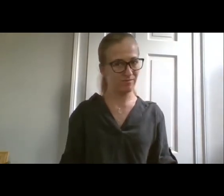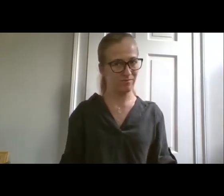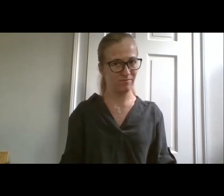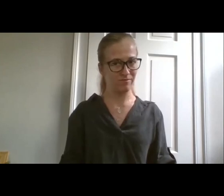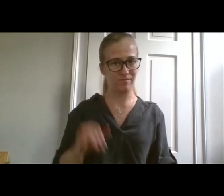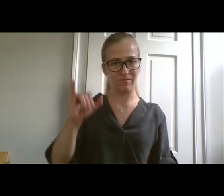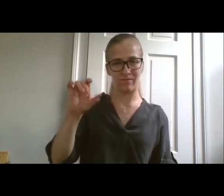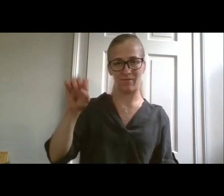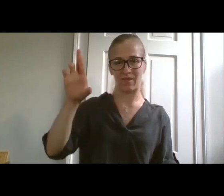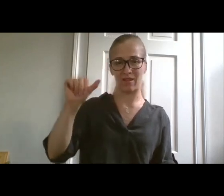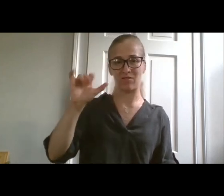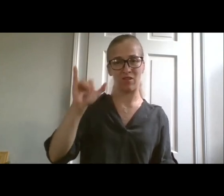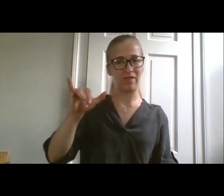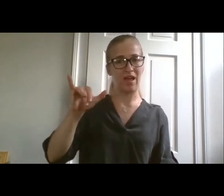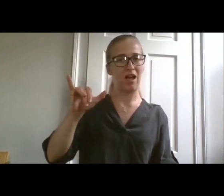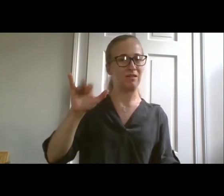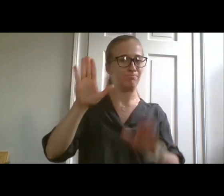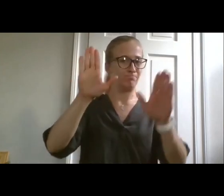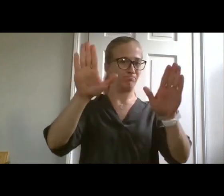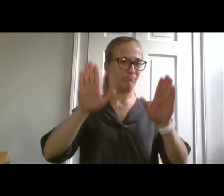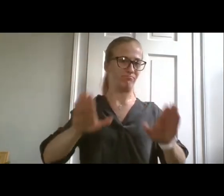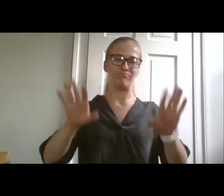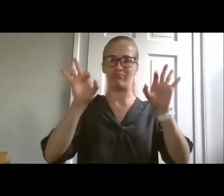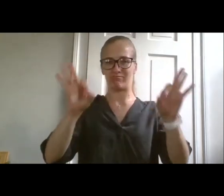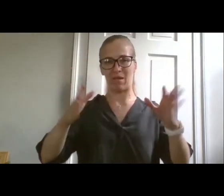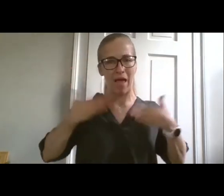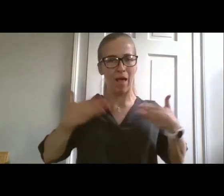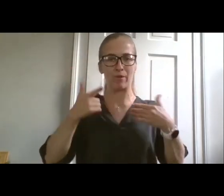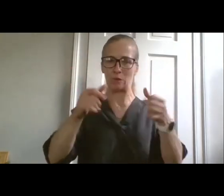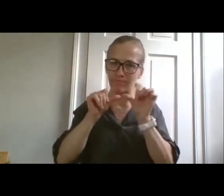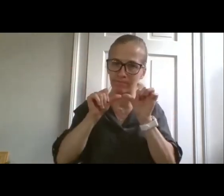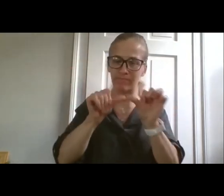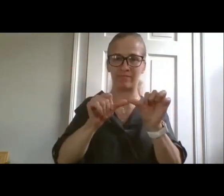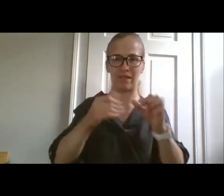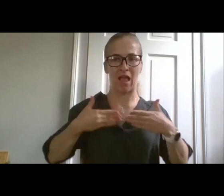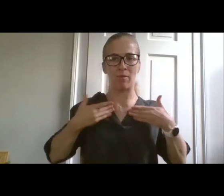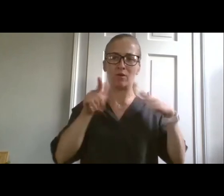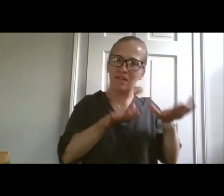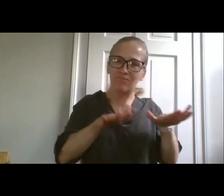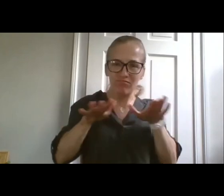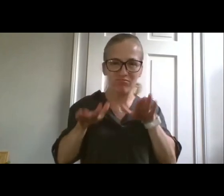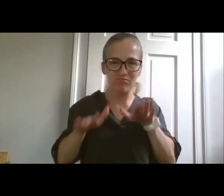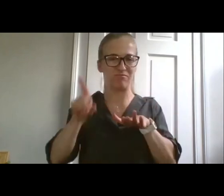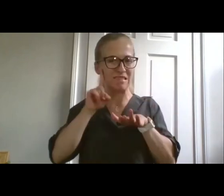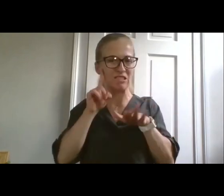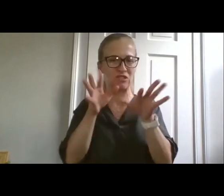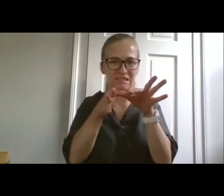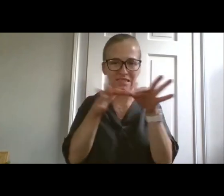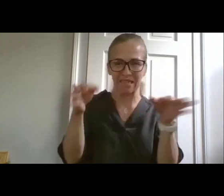Idra, that was magnificent. I'm so glad that you kept going. I'm so glad you took your time and let us sit with those sentences there at the